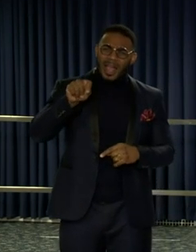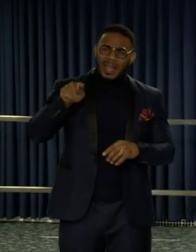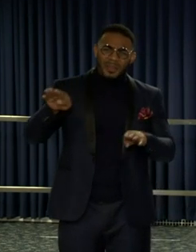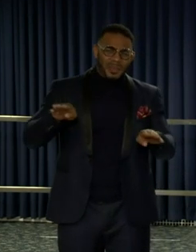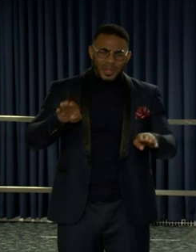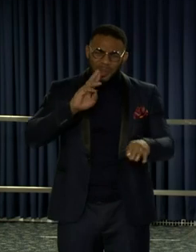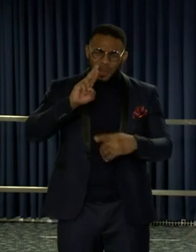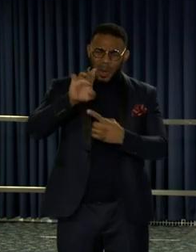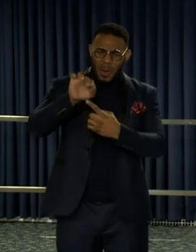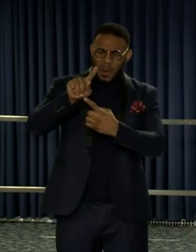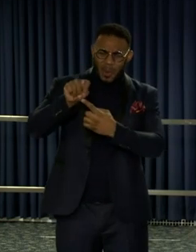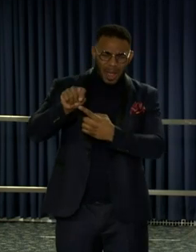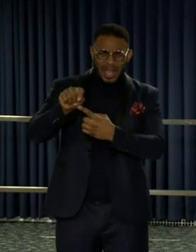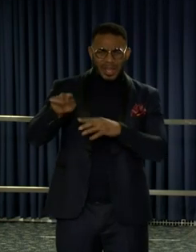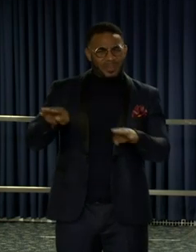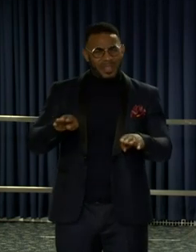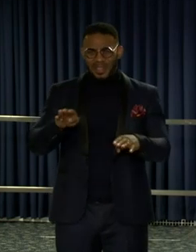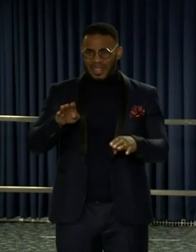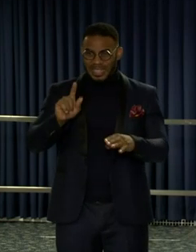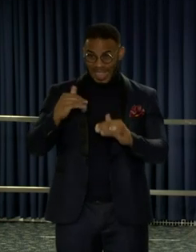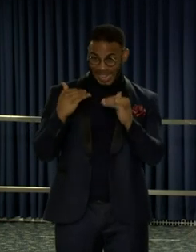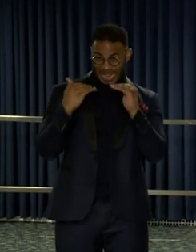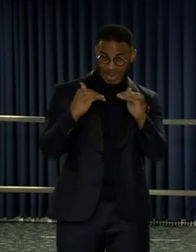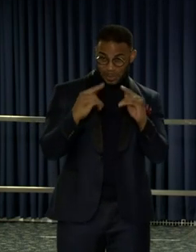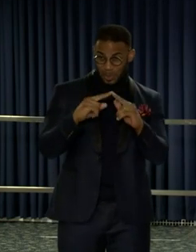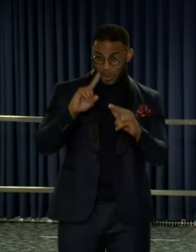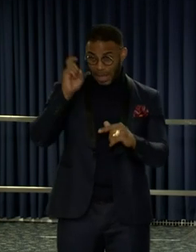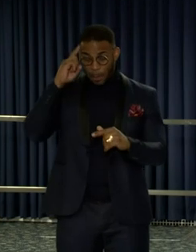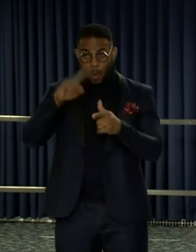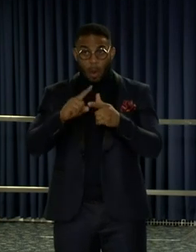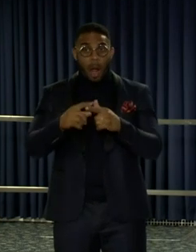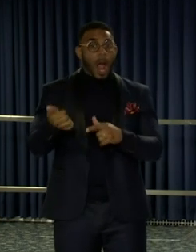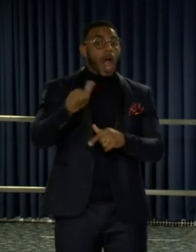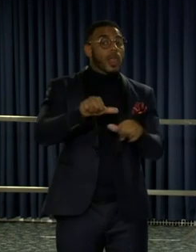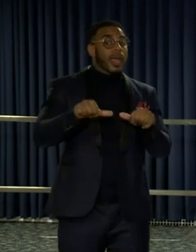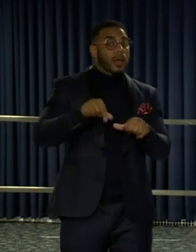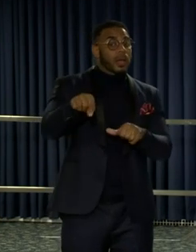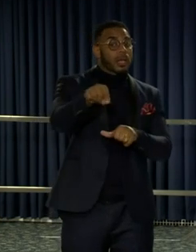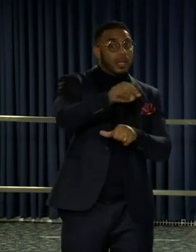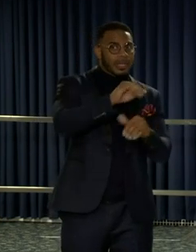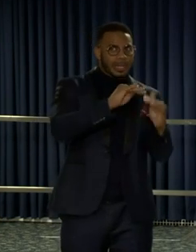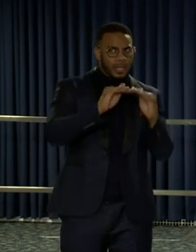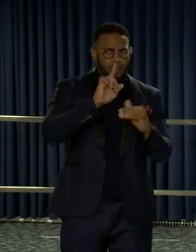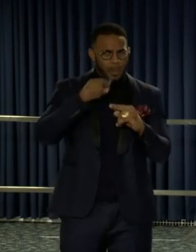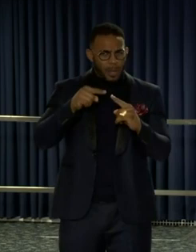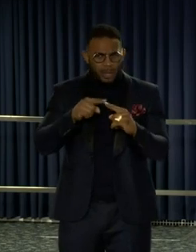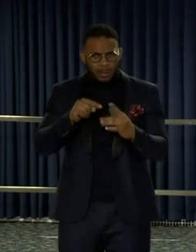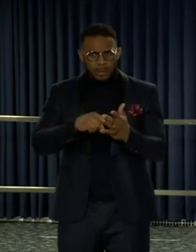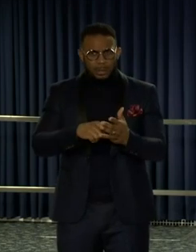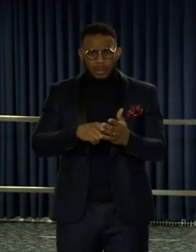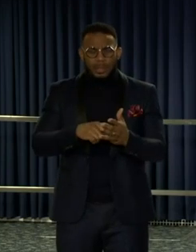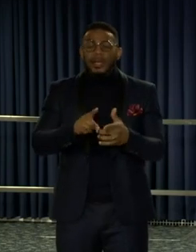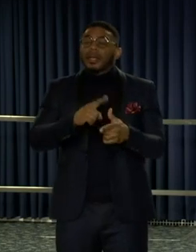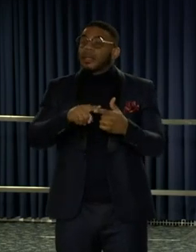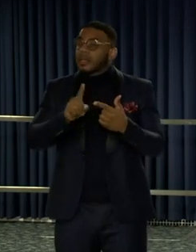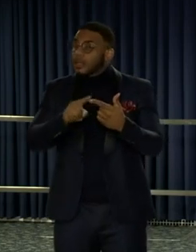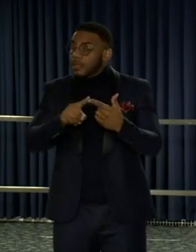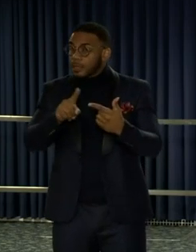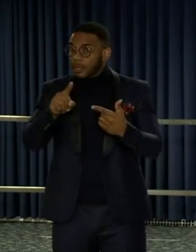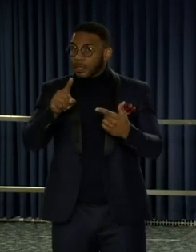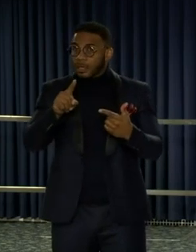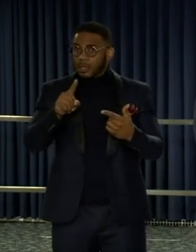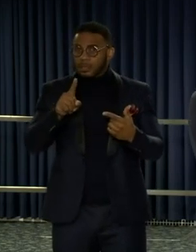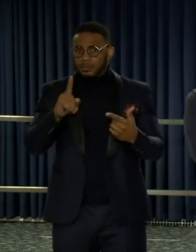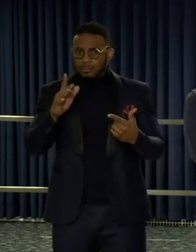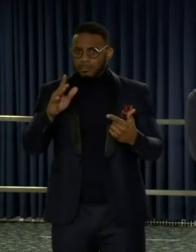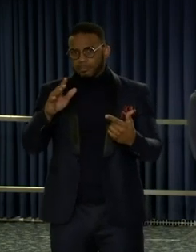behavior. Was that limited to the Capitol, or are there other areas where he's talking about this? And then the